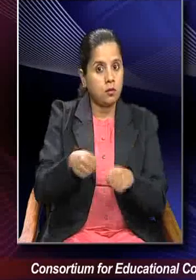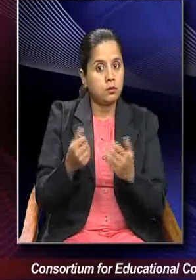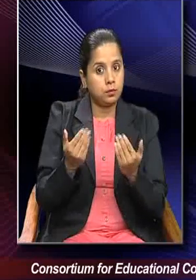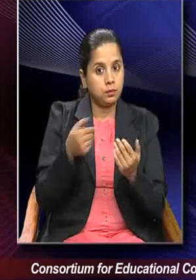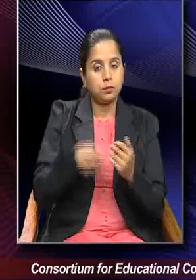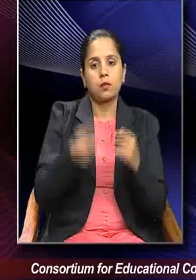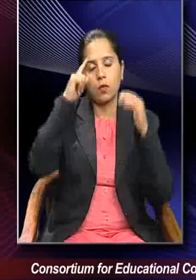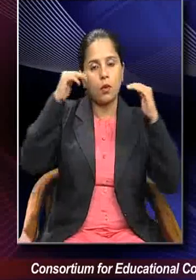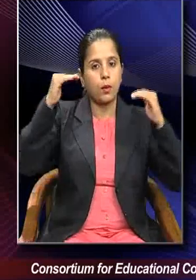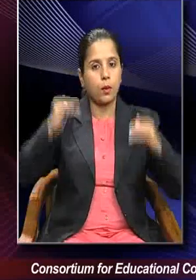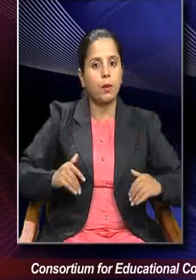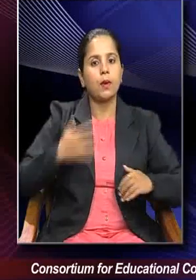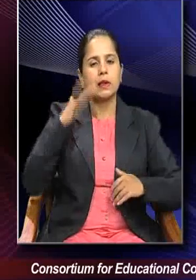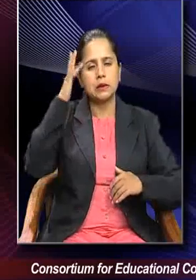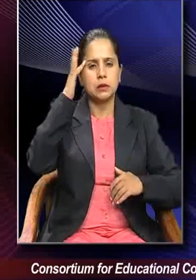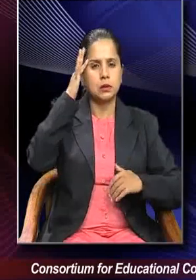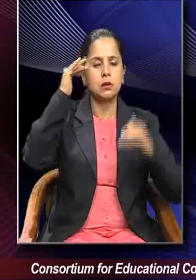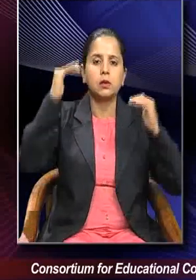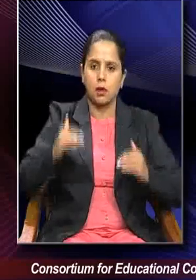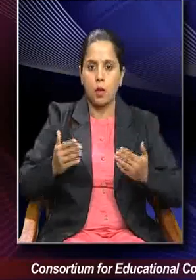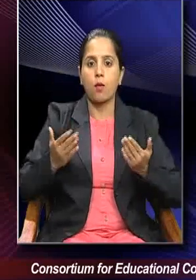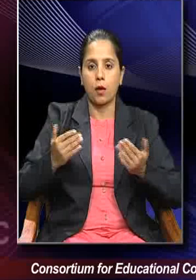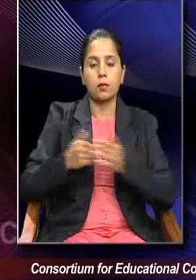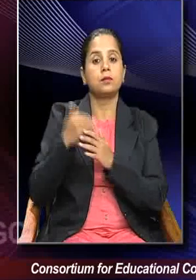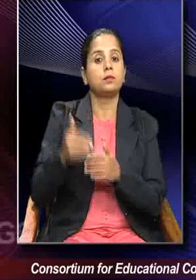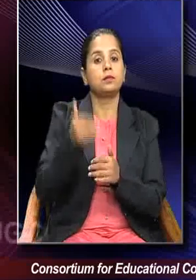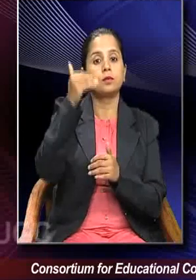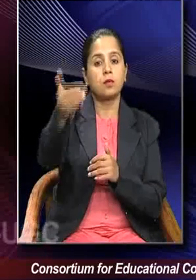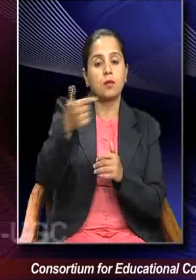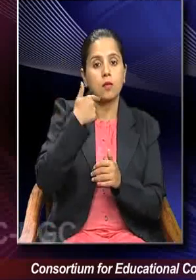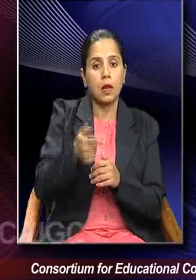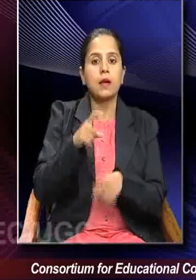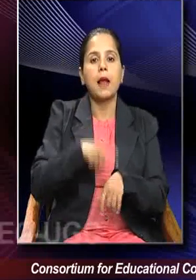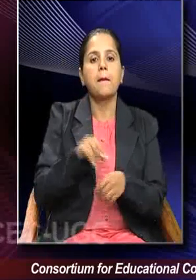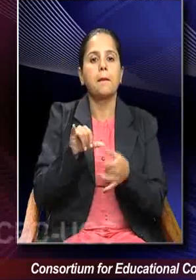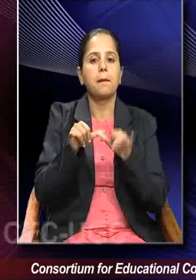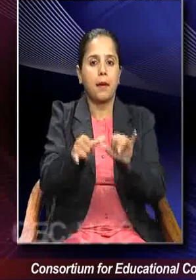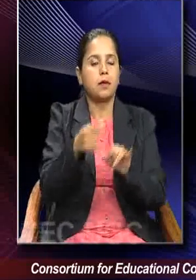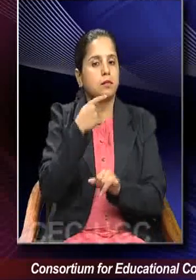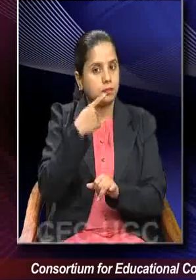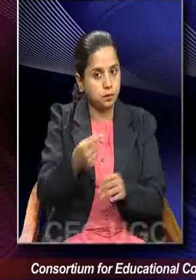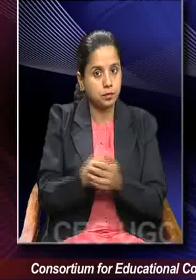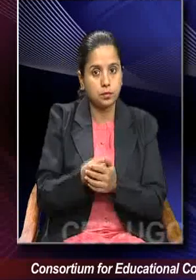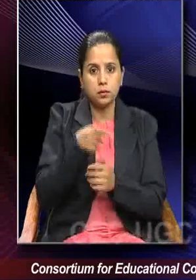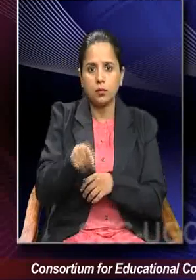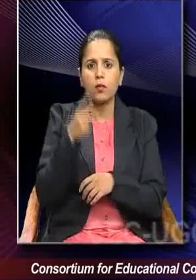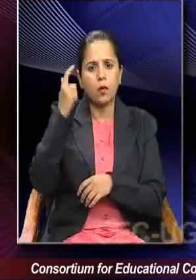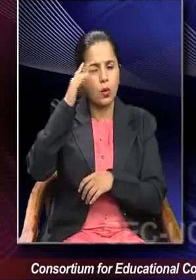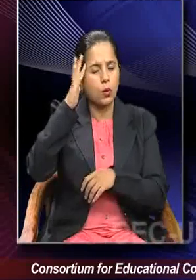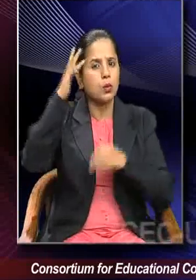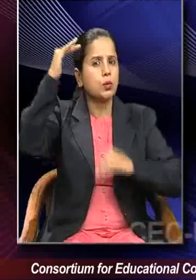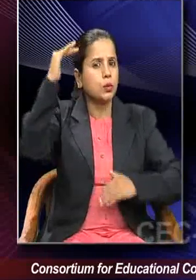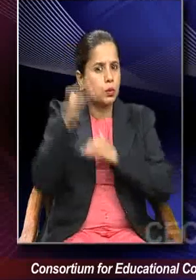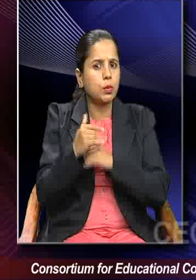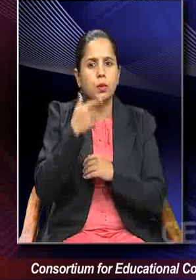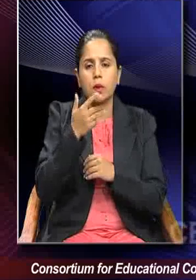relieve the tension. The next is your time management. The stress reduction